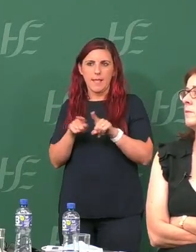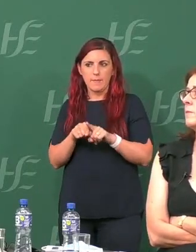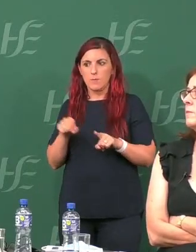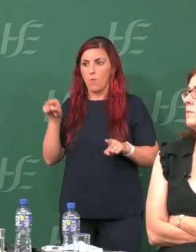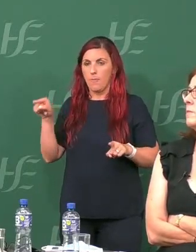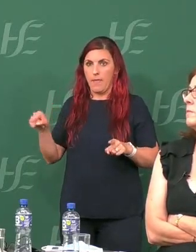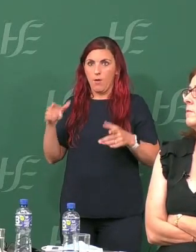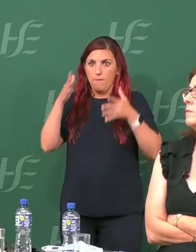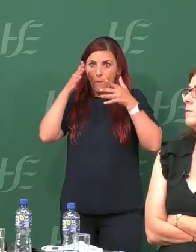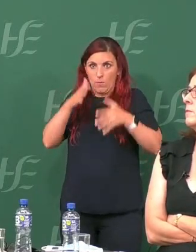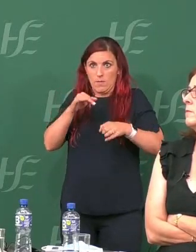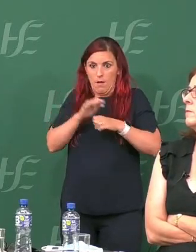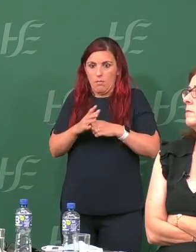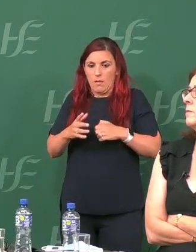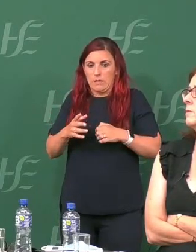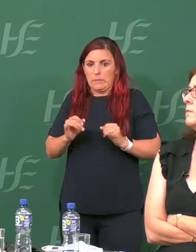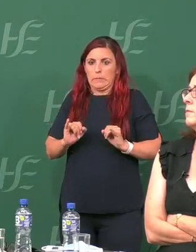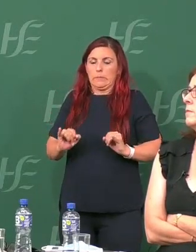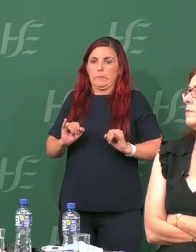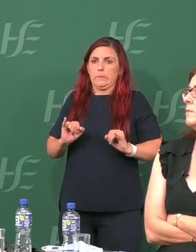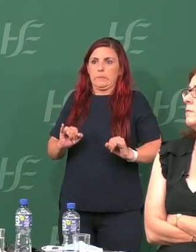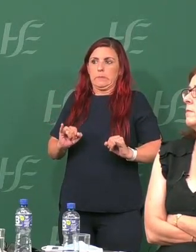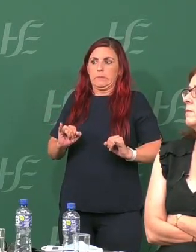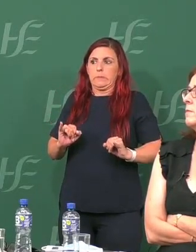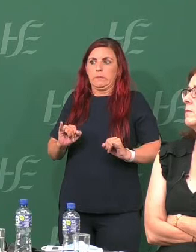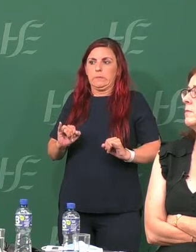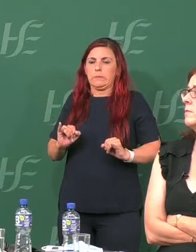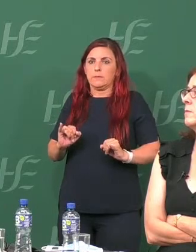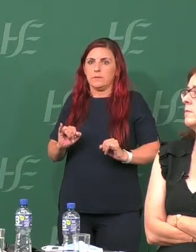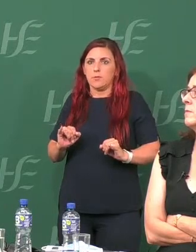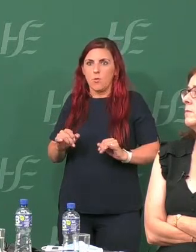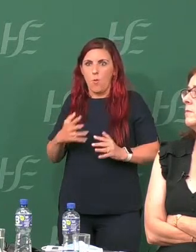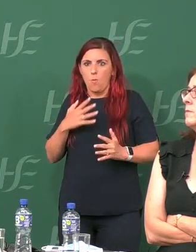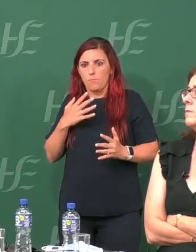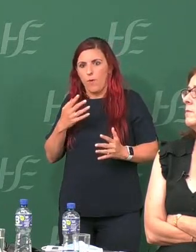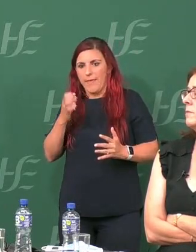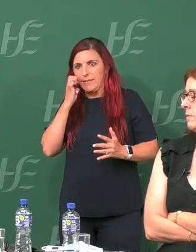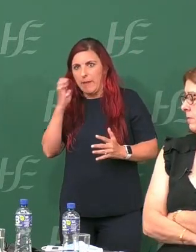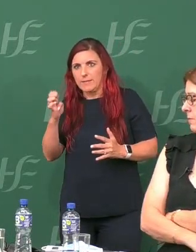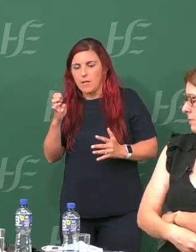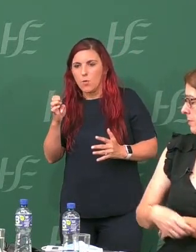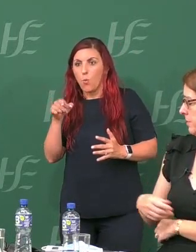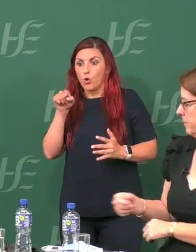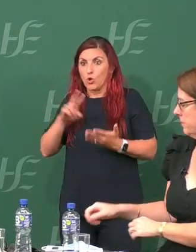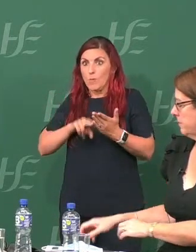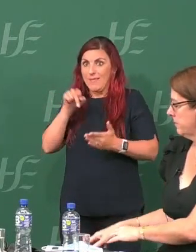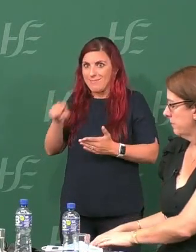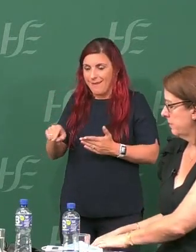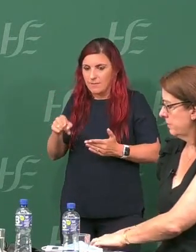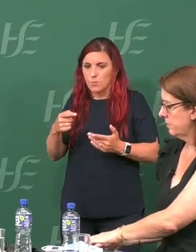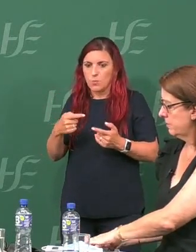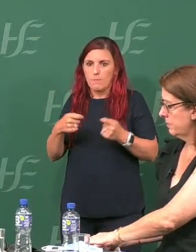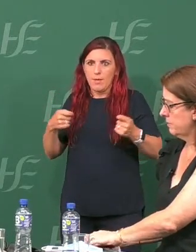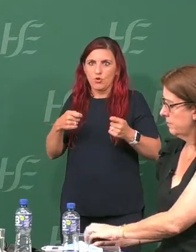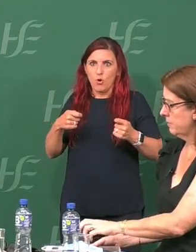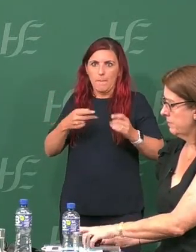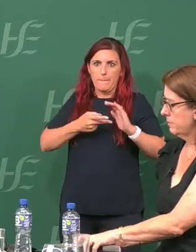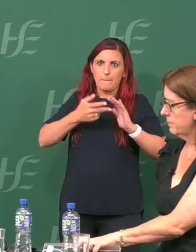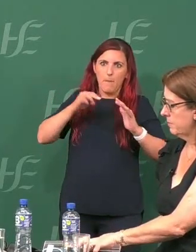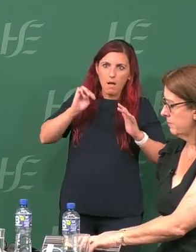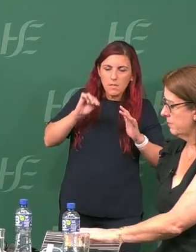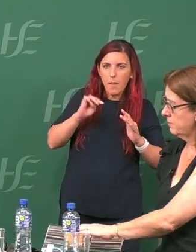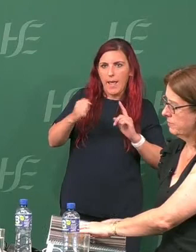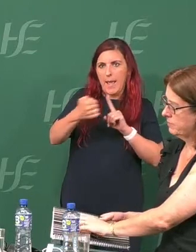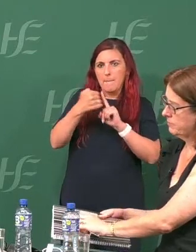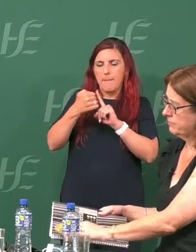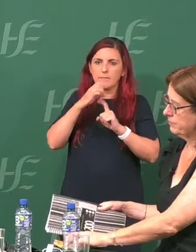to pessimistic. We would have modelled that throughout now in terms of impacts on hospitalizations and ICU in the coming weeks. It